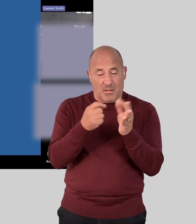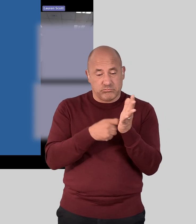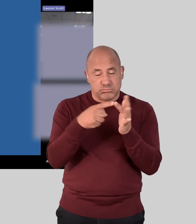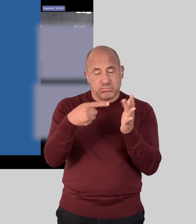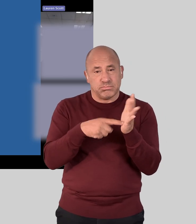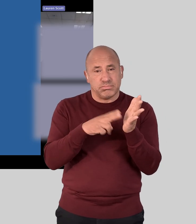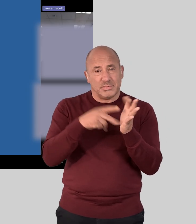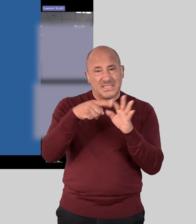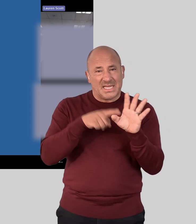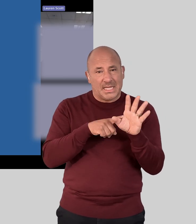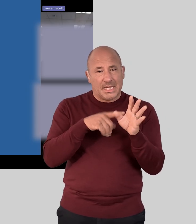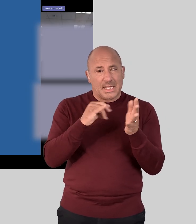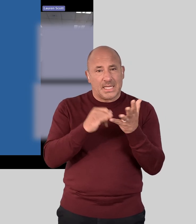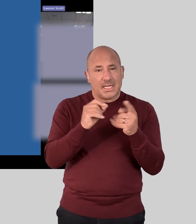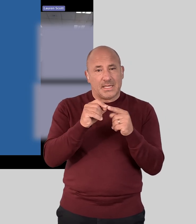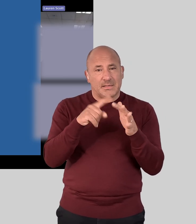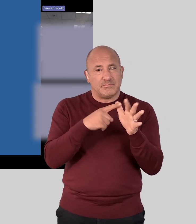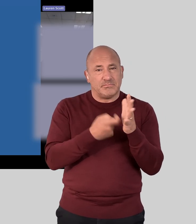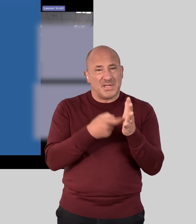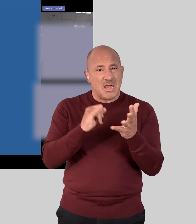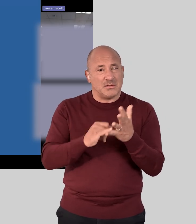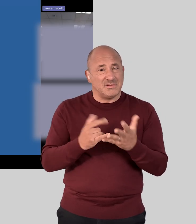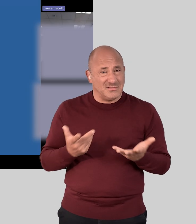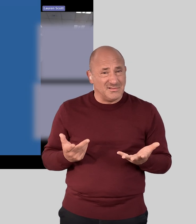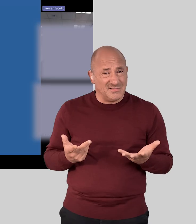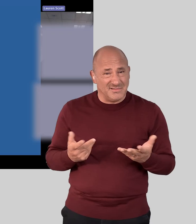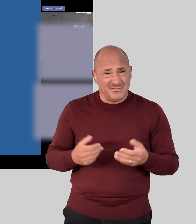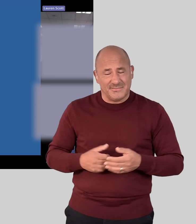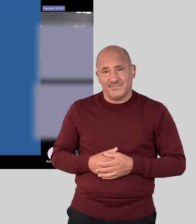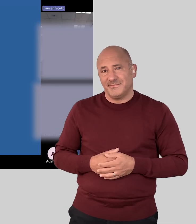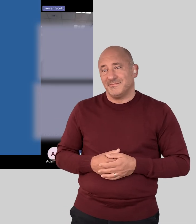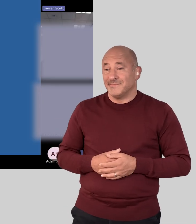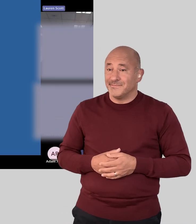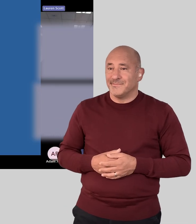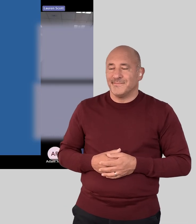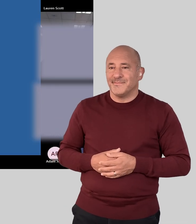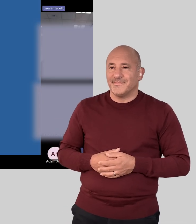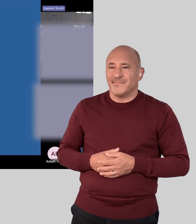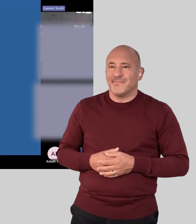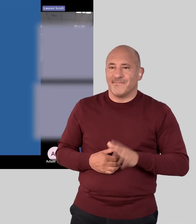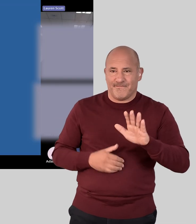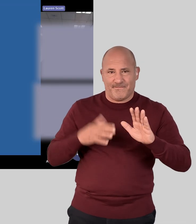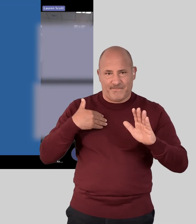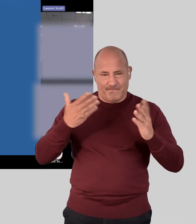more commercial spaces, as you referenced Britney Spears.